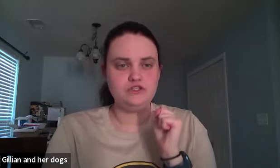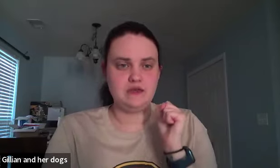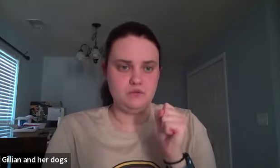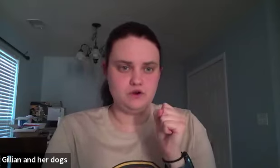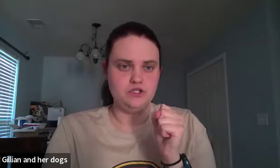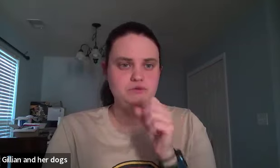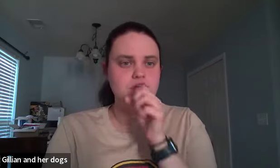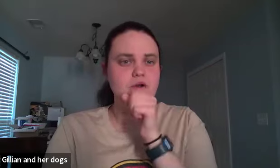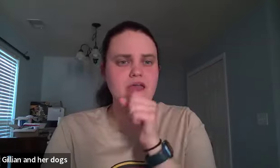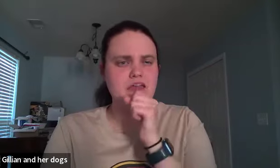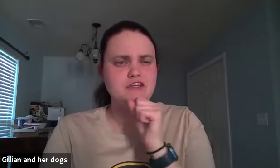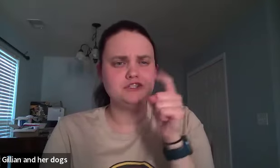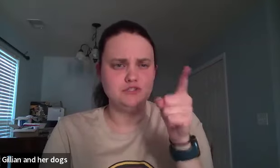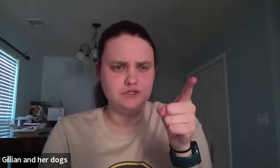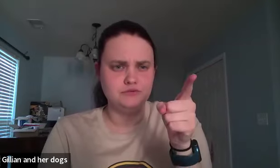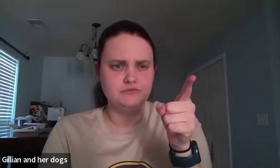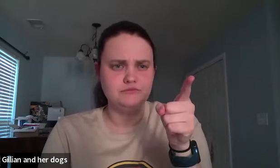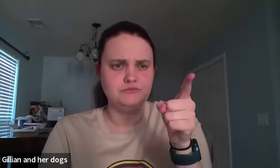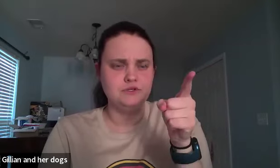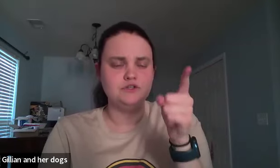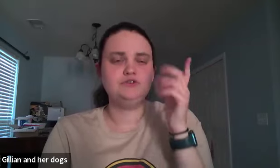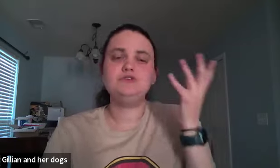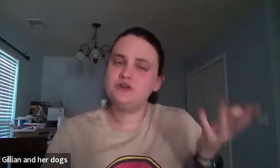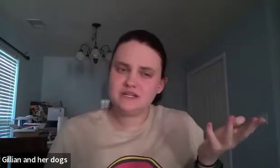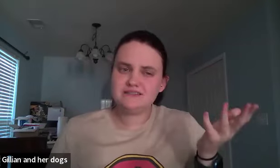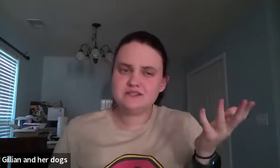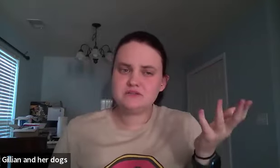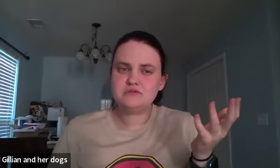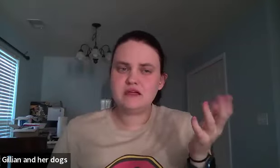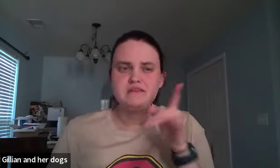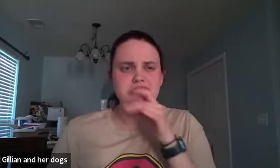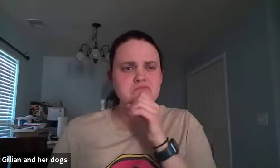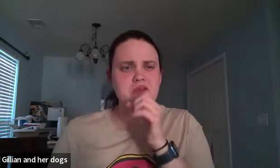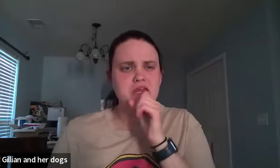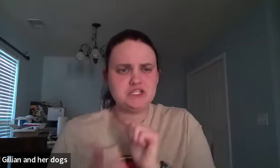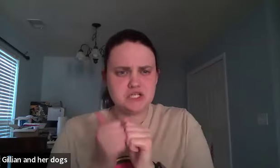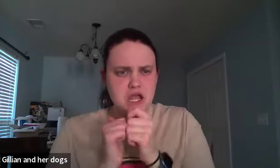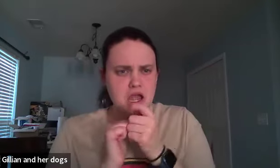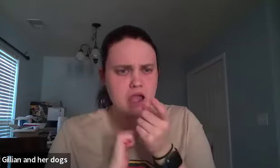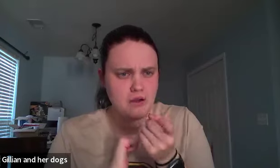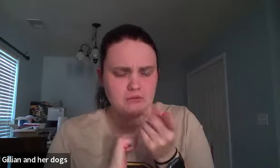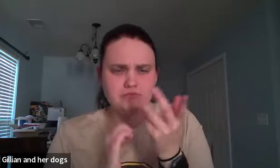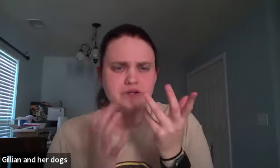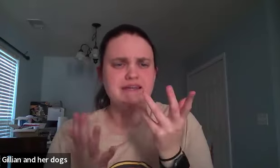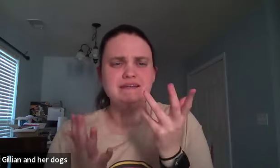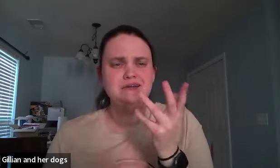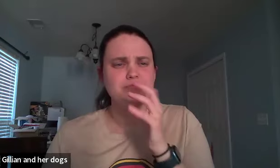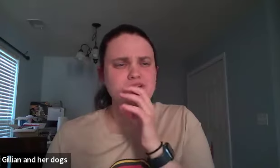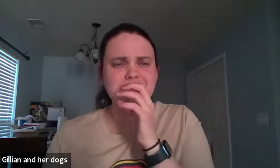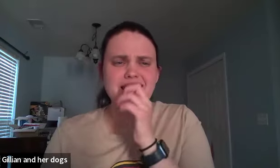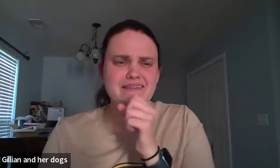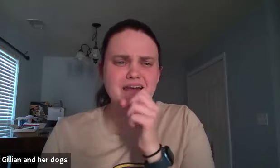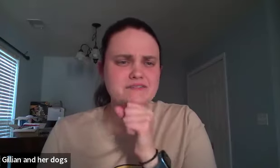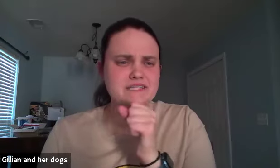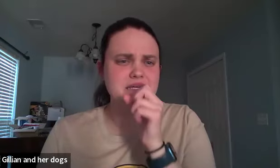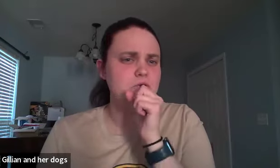old they were, you would go age you. You could do like age how, but really I've seen it